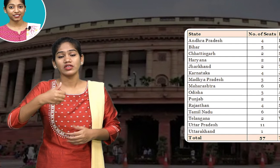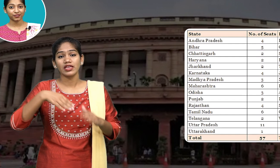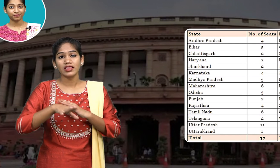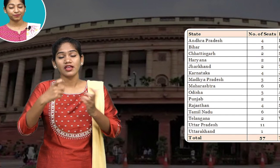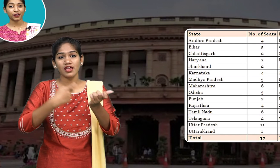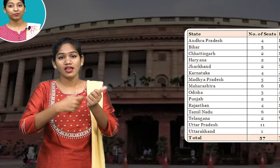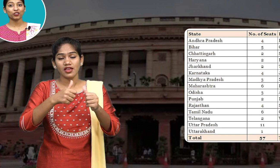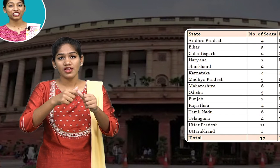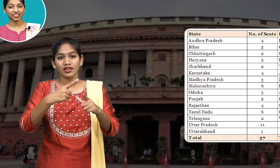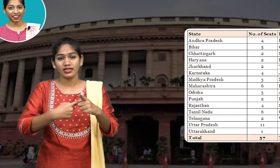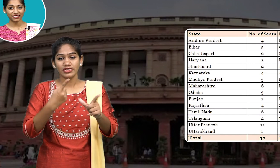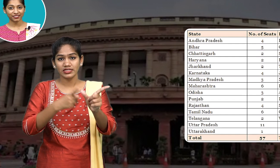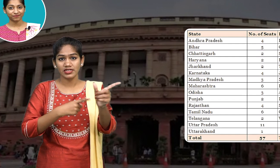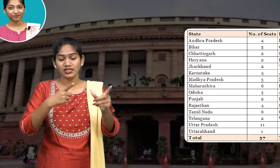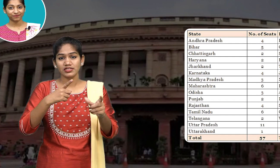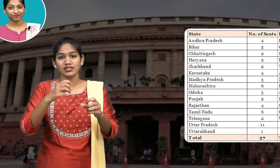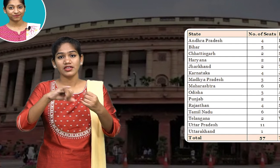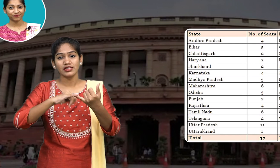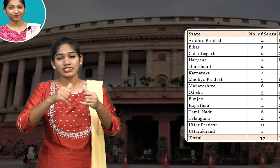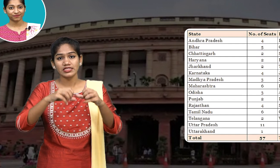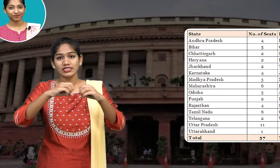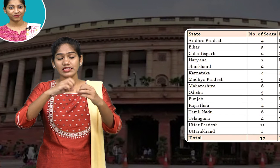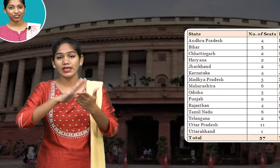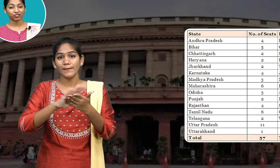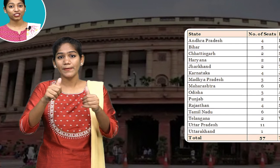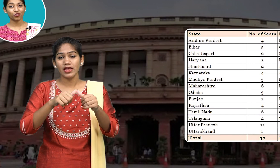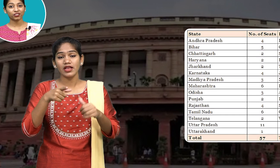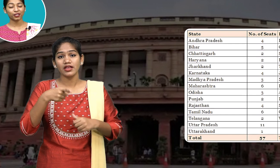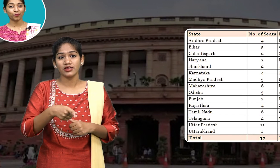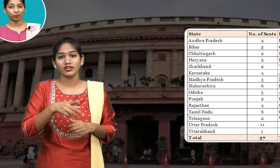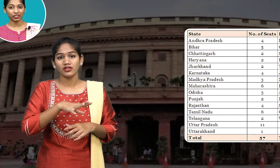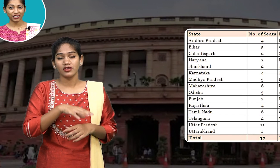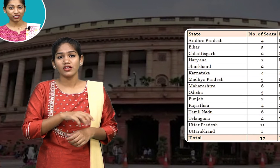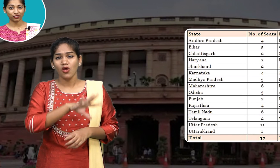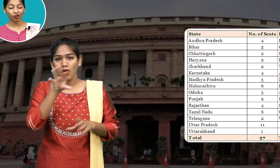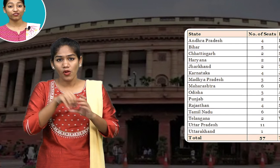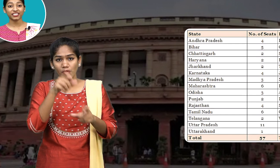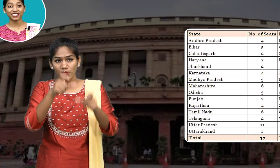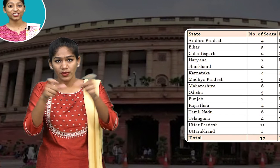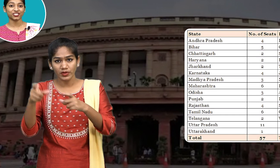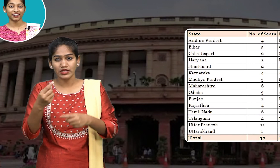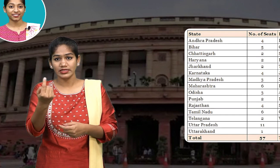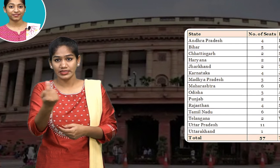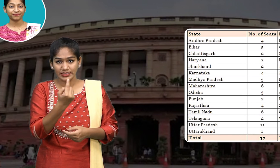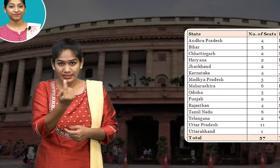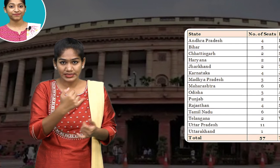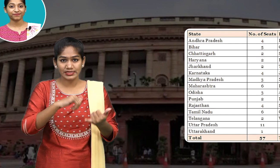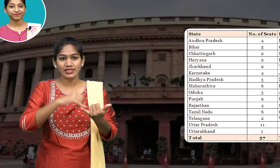is proportionate to the total population of each